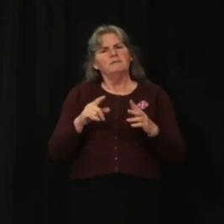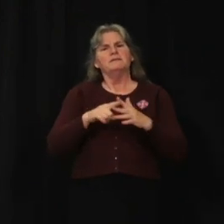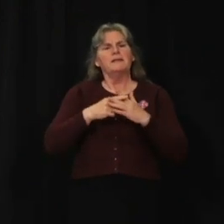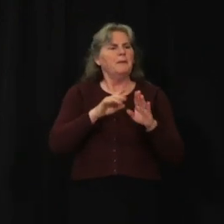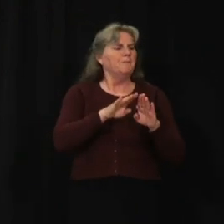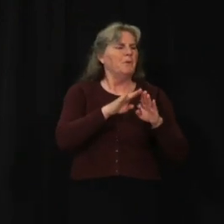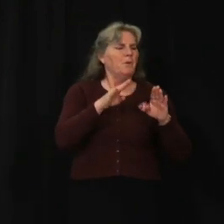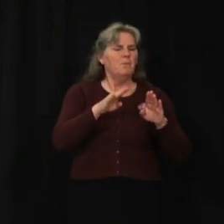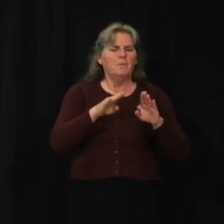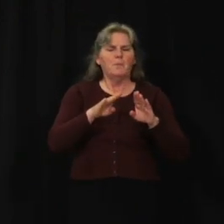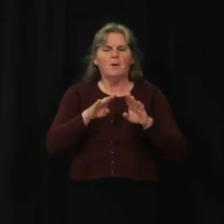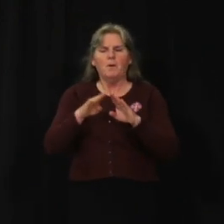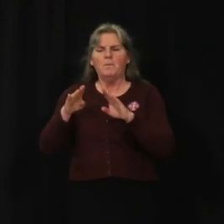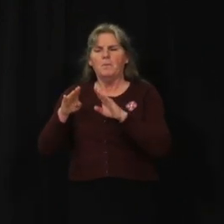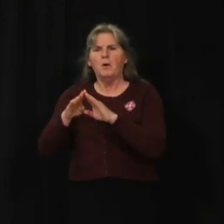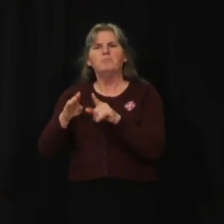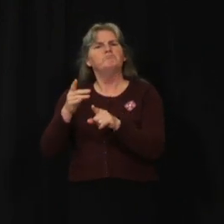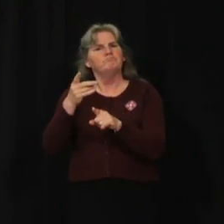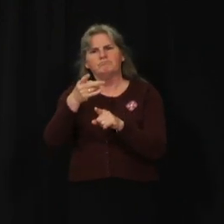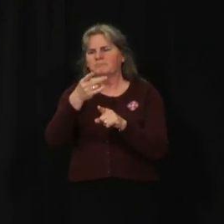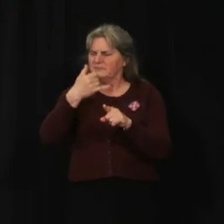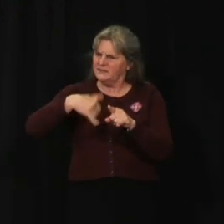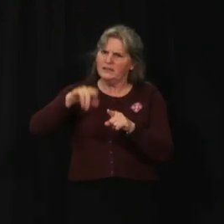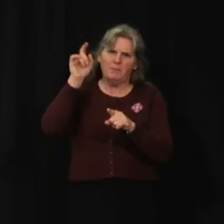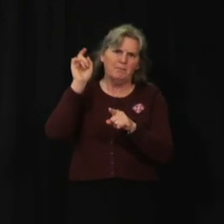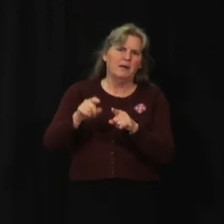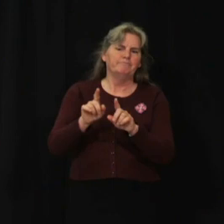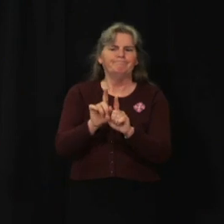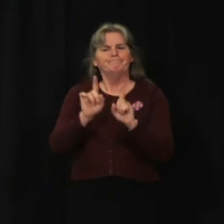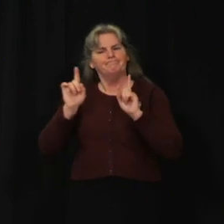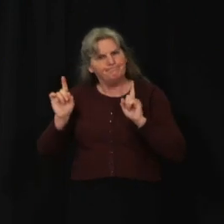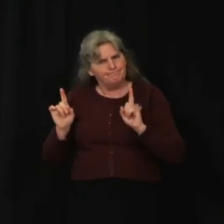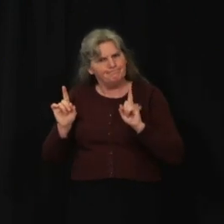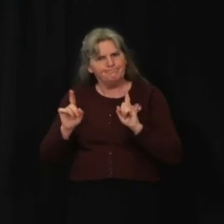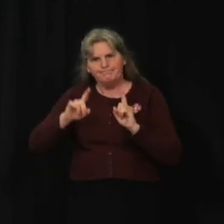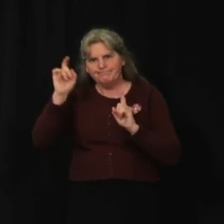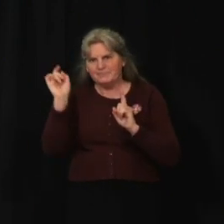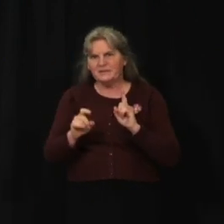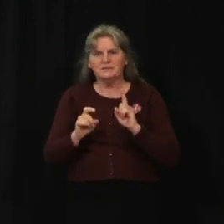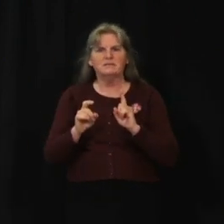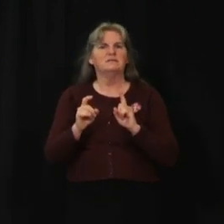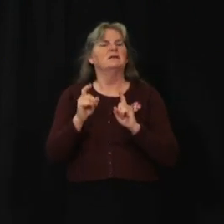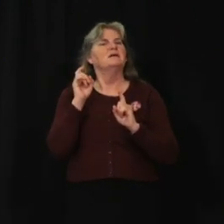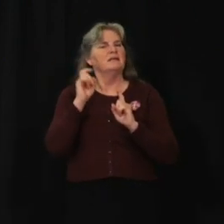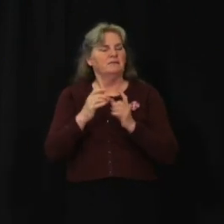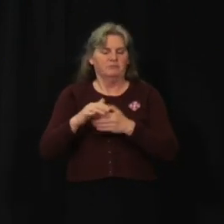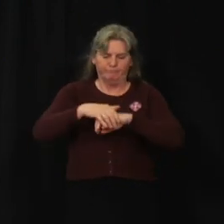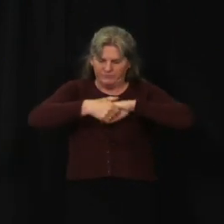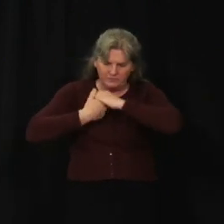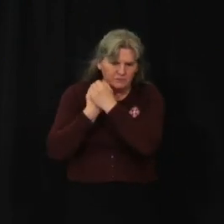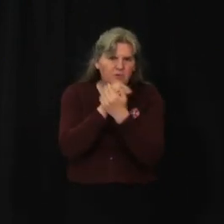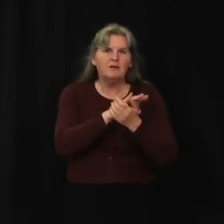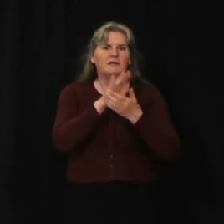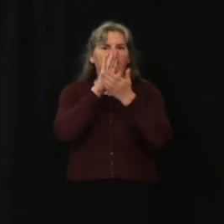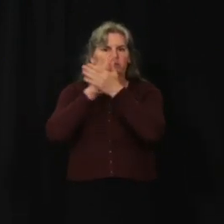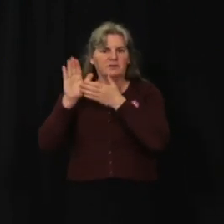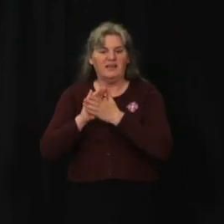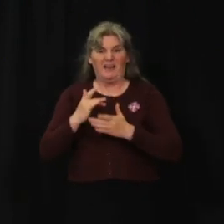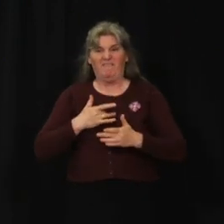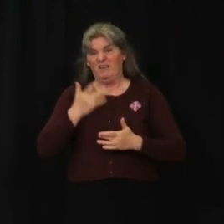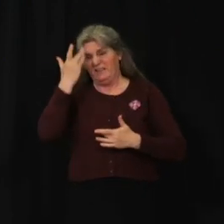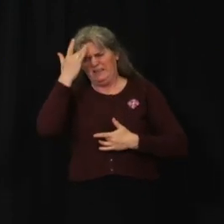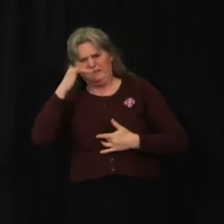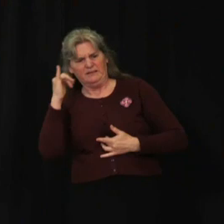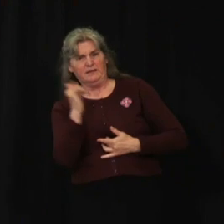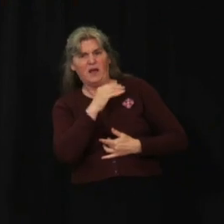Yukoners have to continue to practice physical distancing. We all must continue to wash our hands and to stay at home if we are